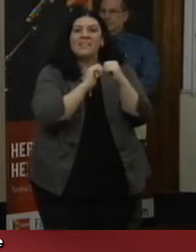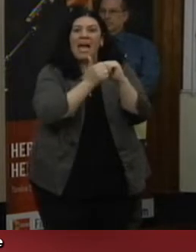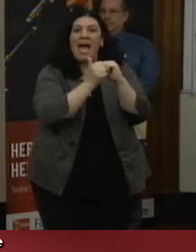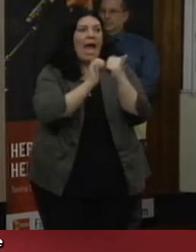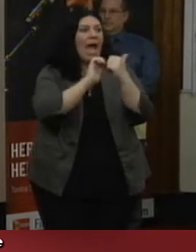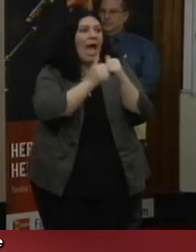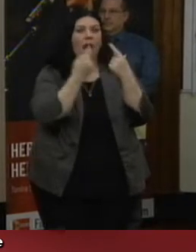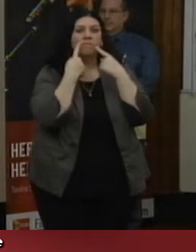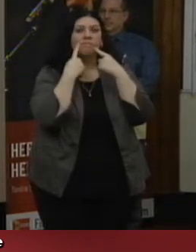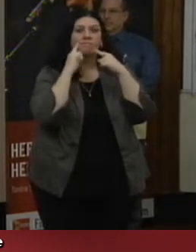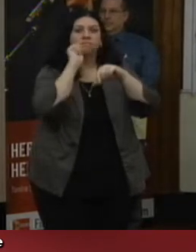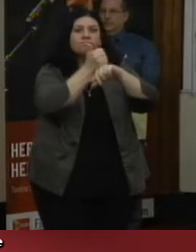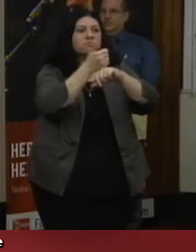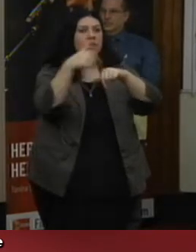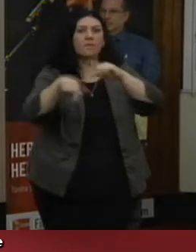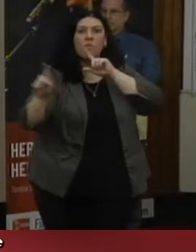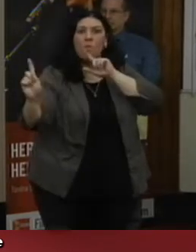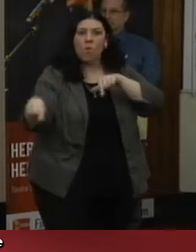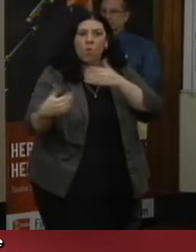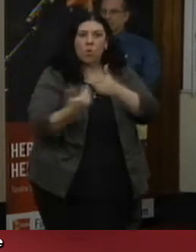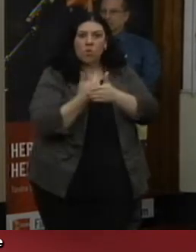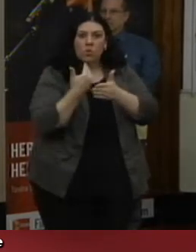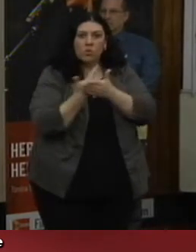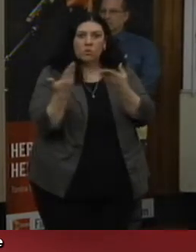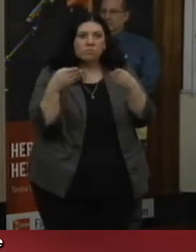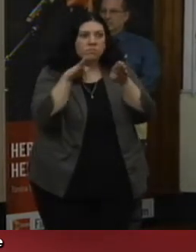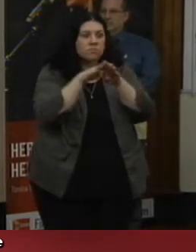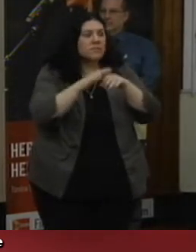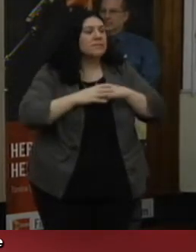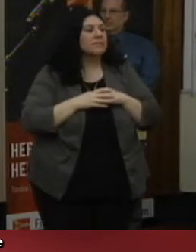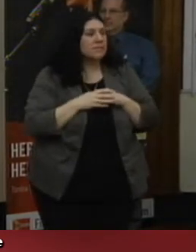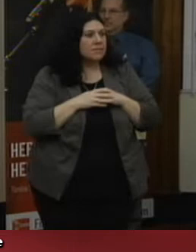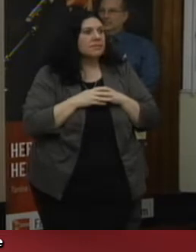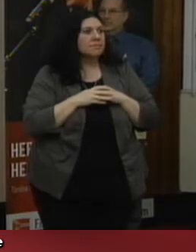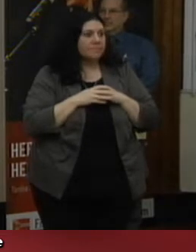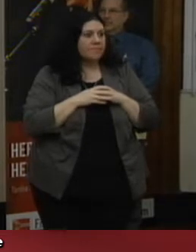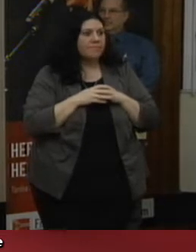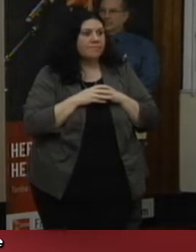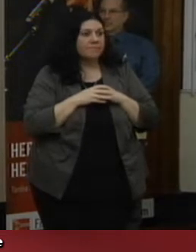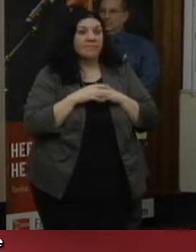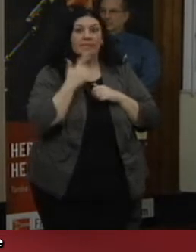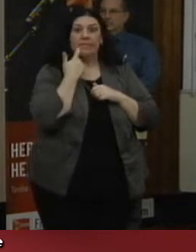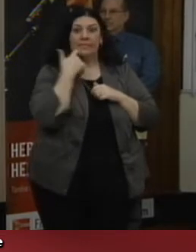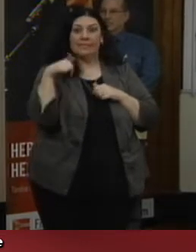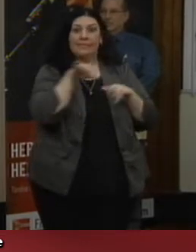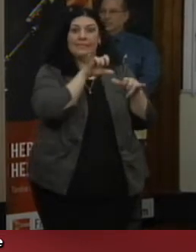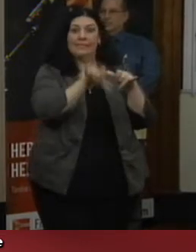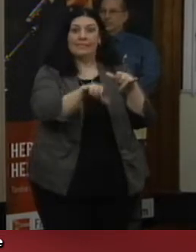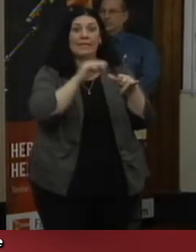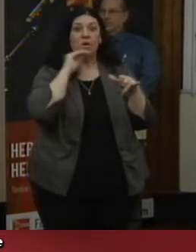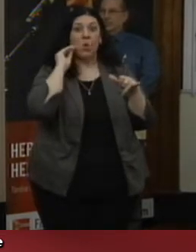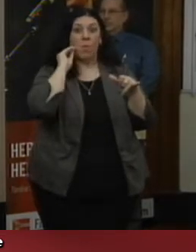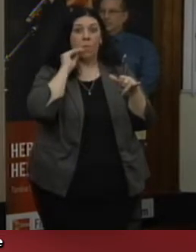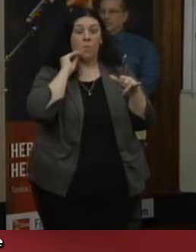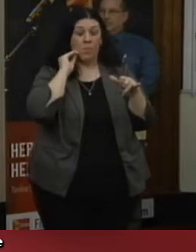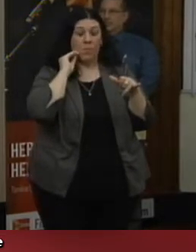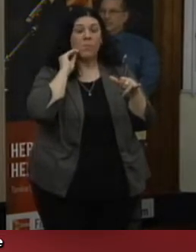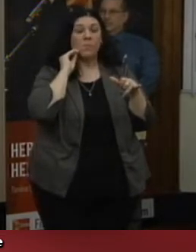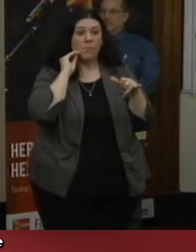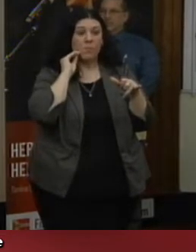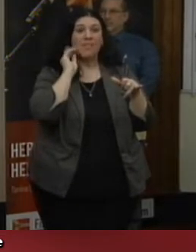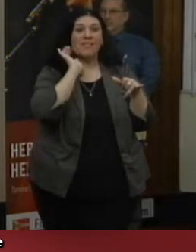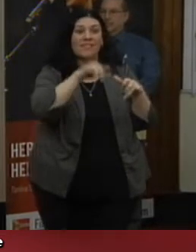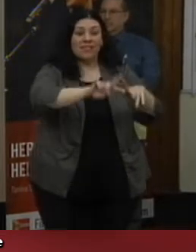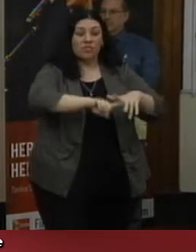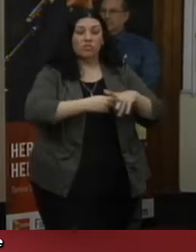do we enact this order? As I mentioned a minute ago, this stay-at-home order will go into effect